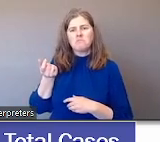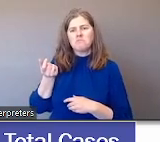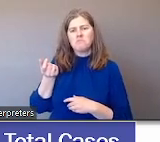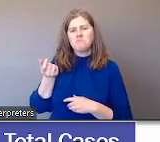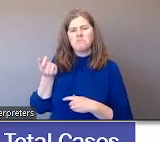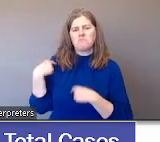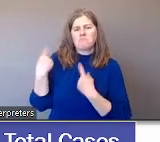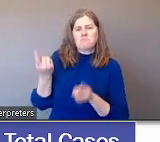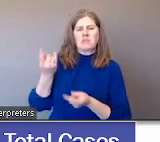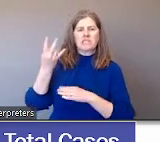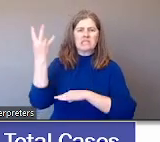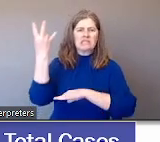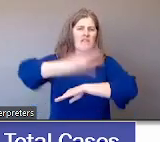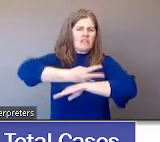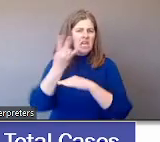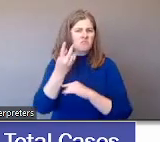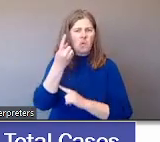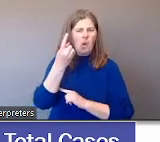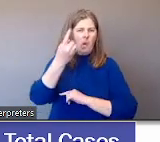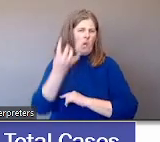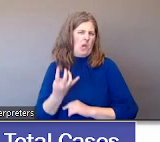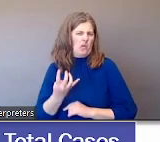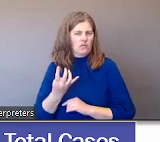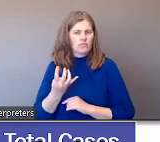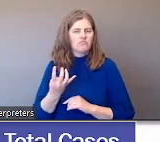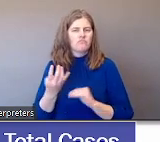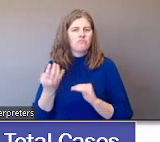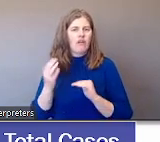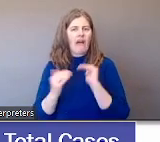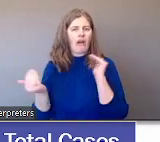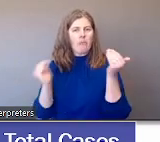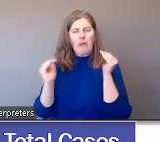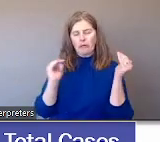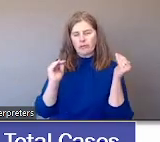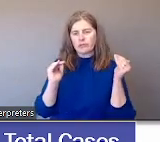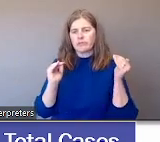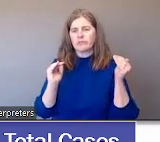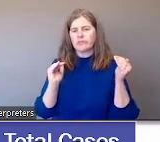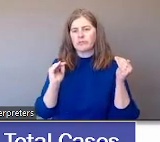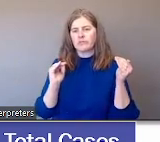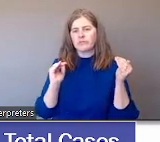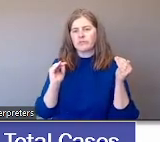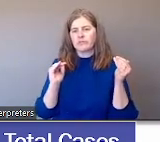days as we were at the end of